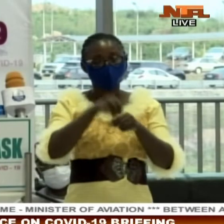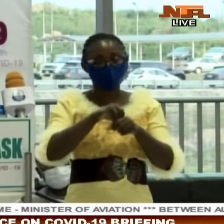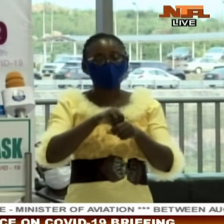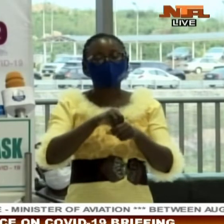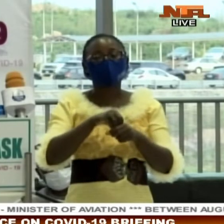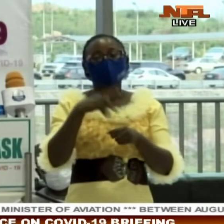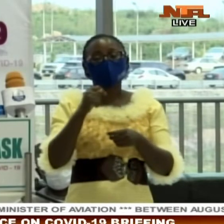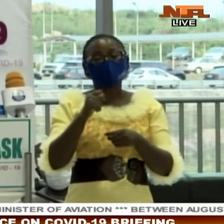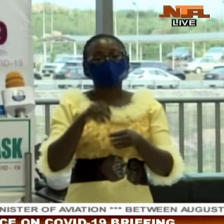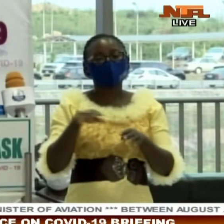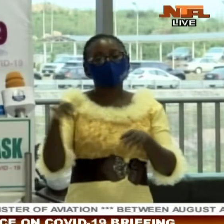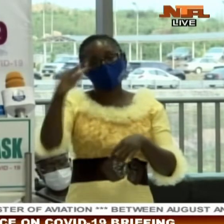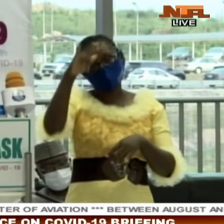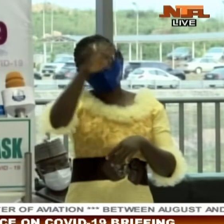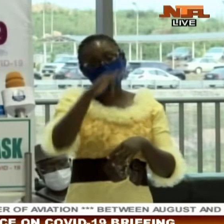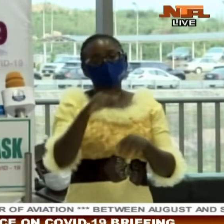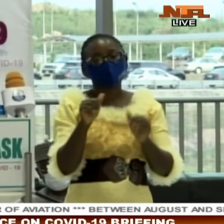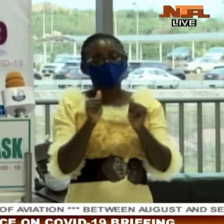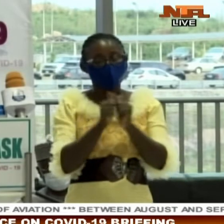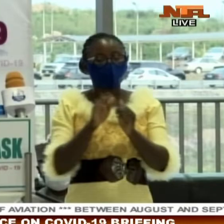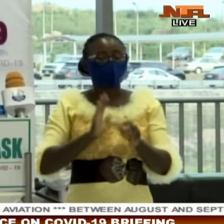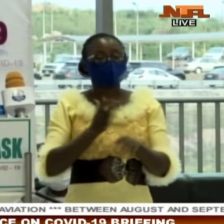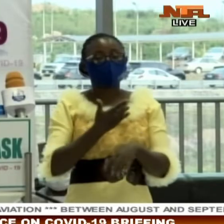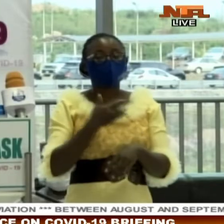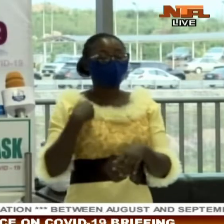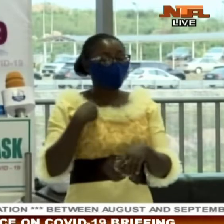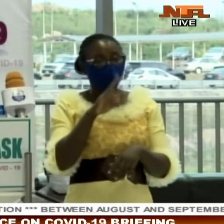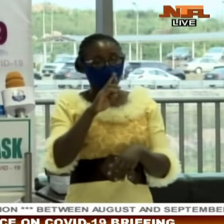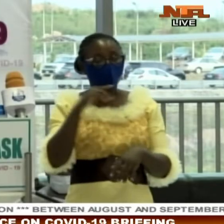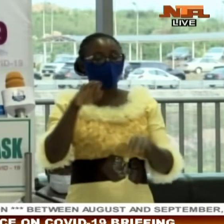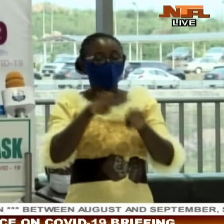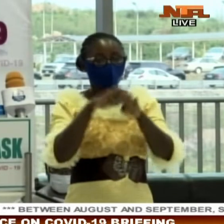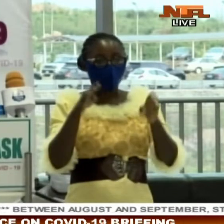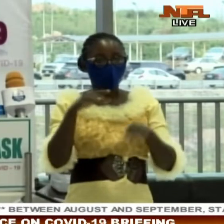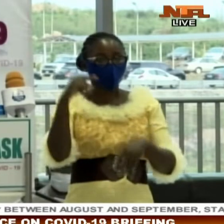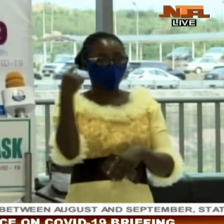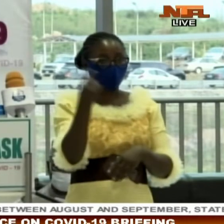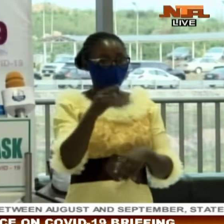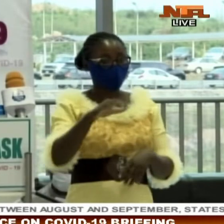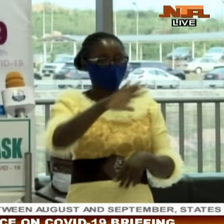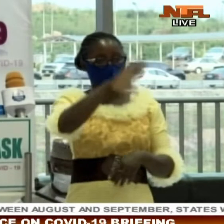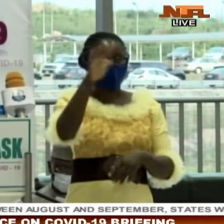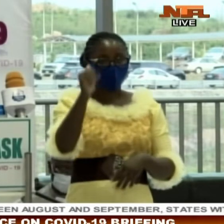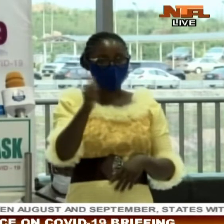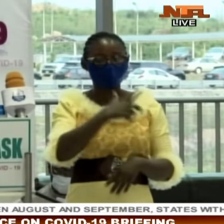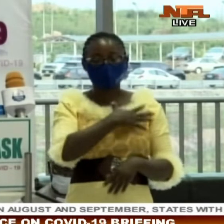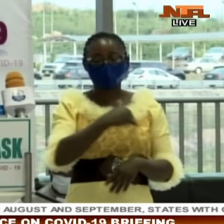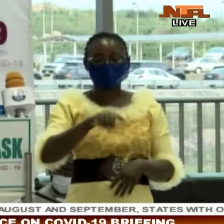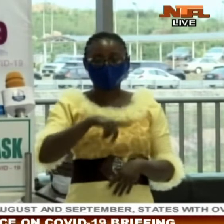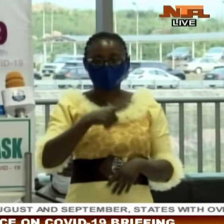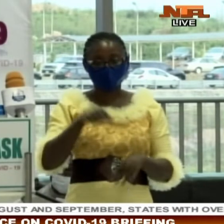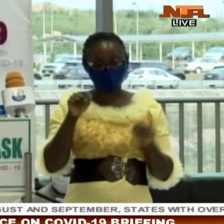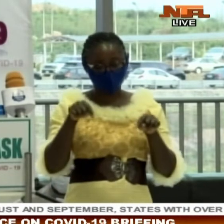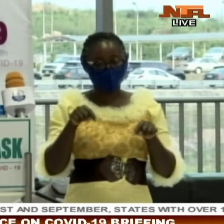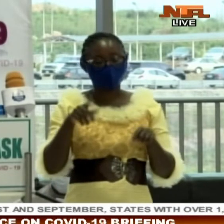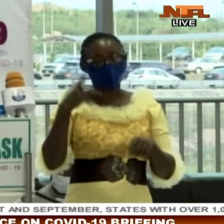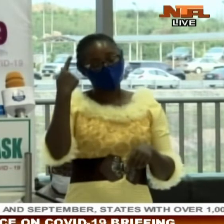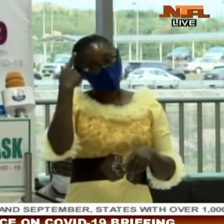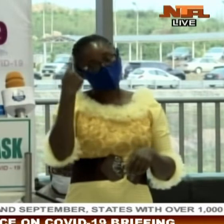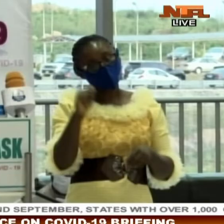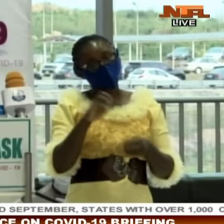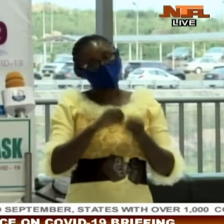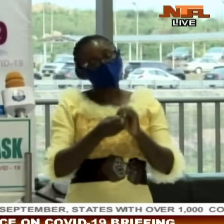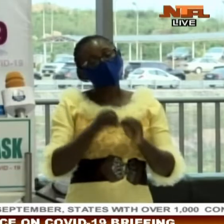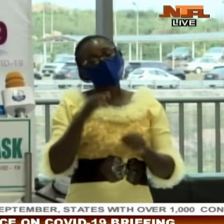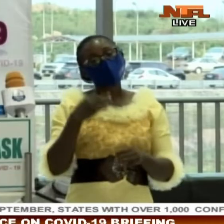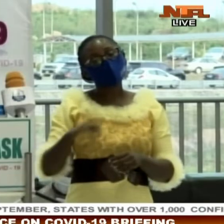airports. We are opening only Abuja and Lagos for now. The number of flights, the number of